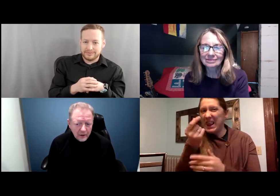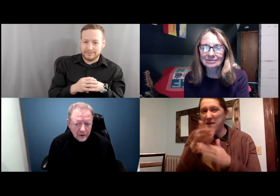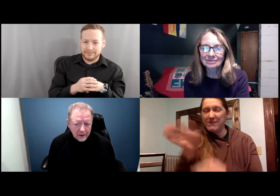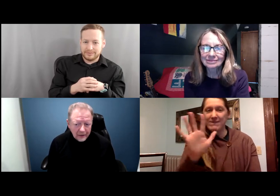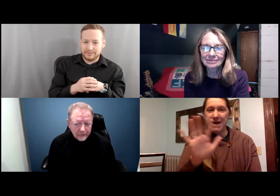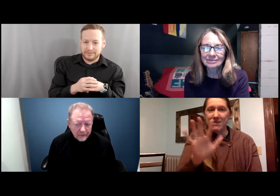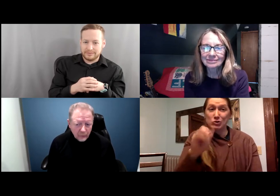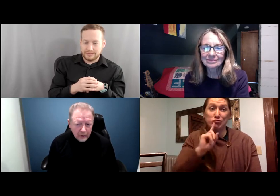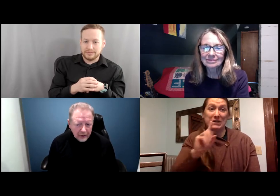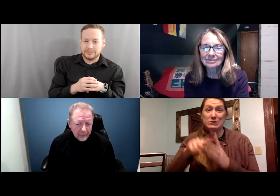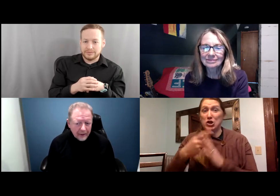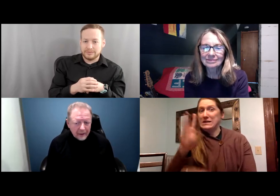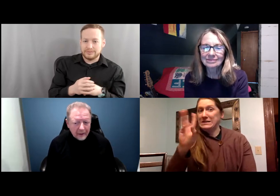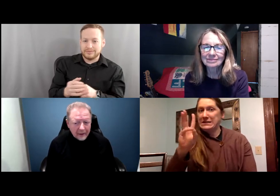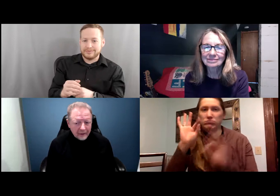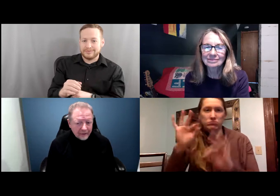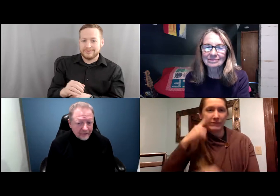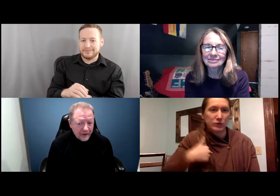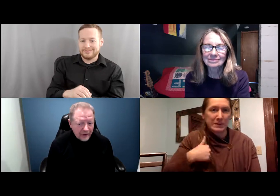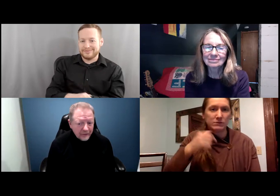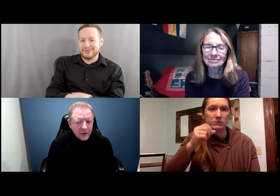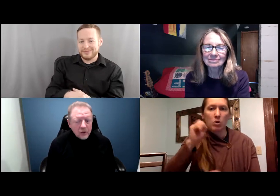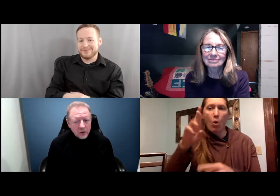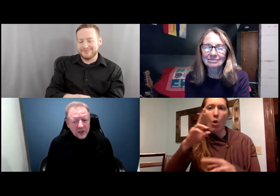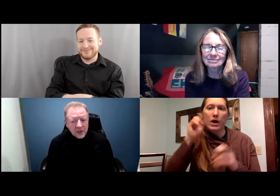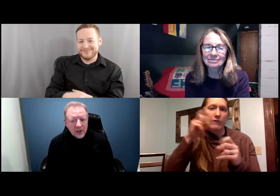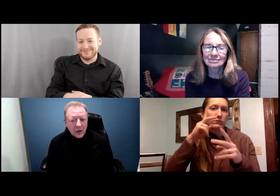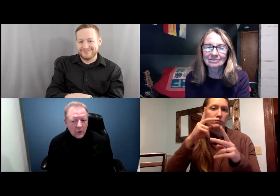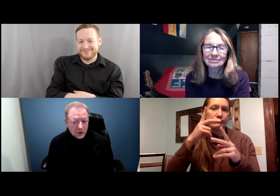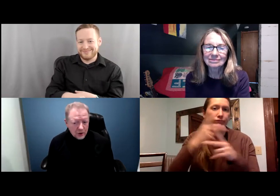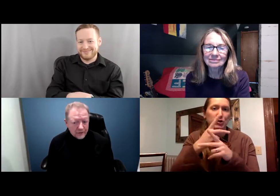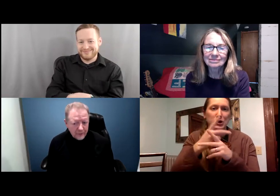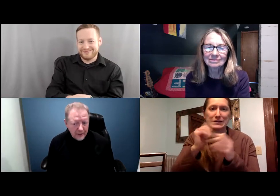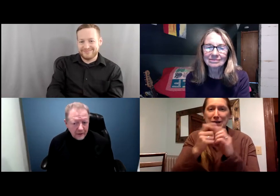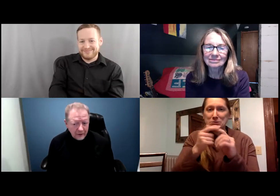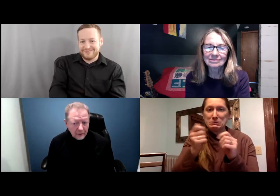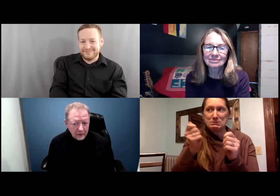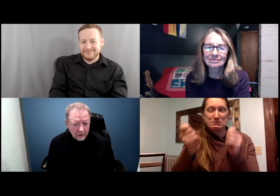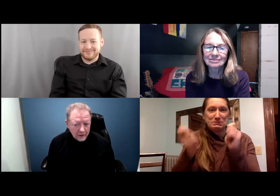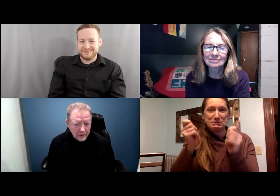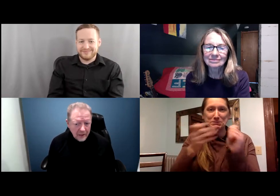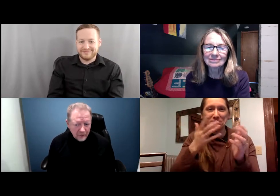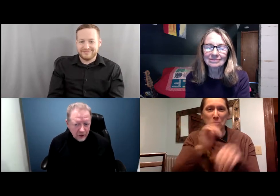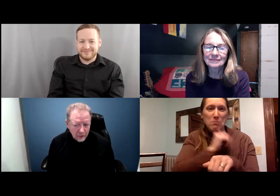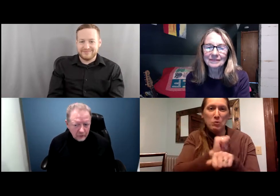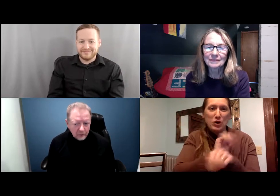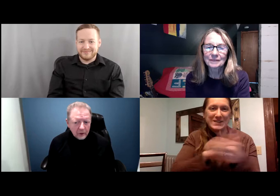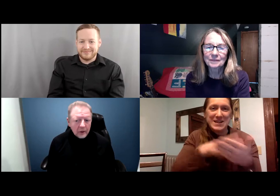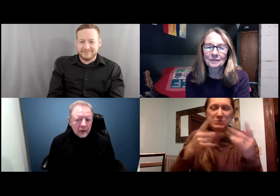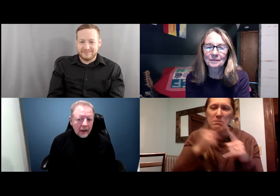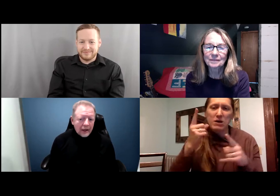I usually leave from work and get back in. I get here after 5. So 6 o'clock works good for me since I have to